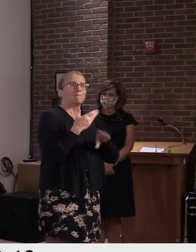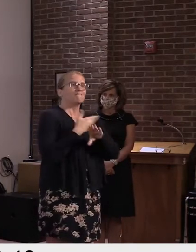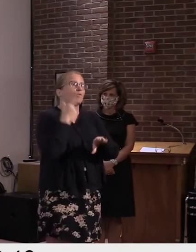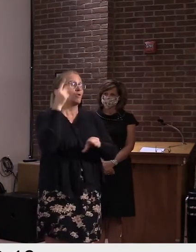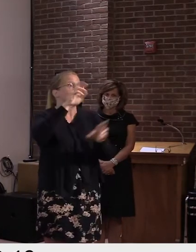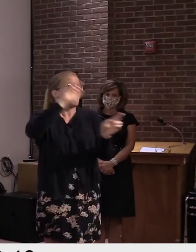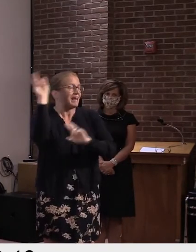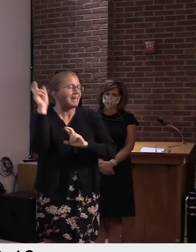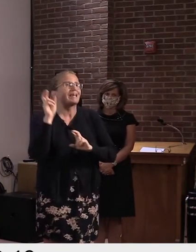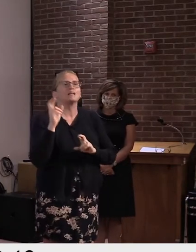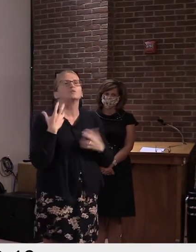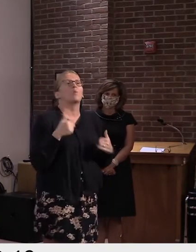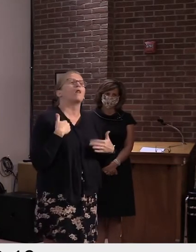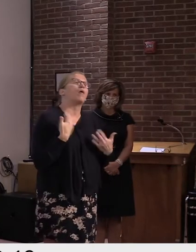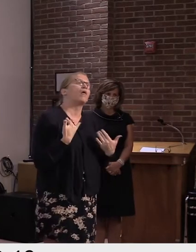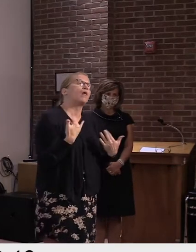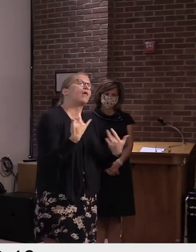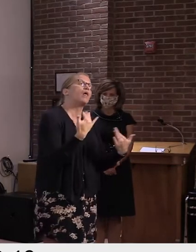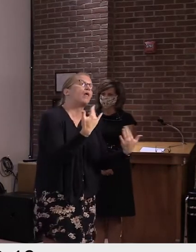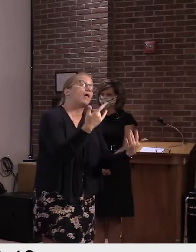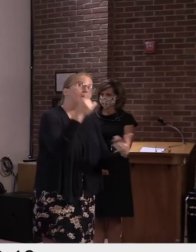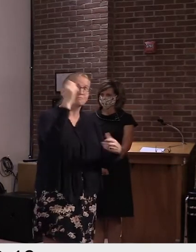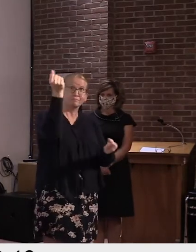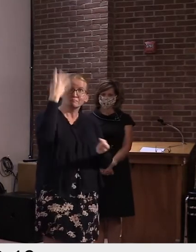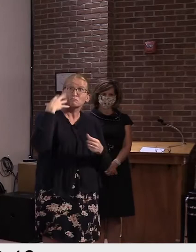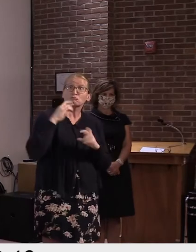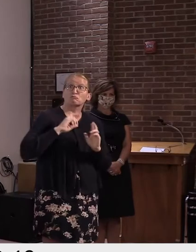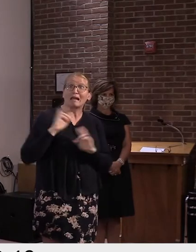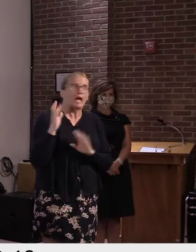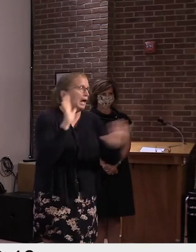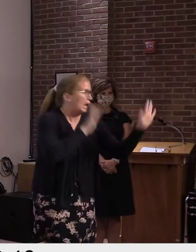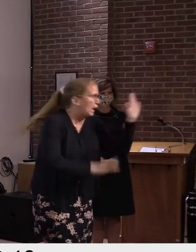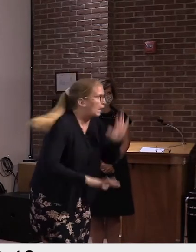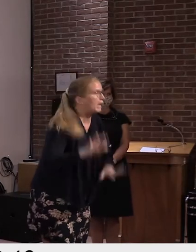available. Does that answer your question?